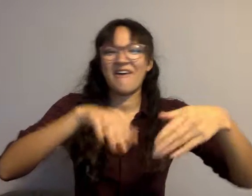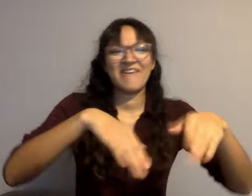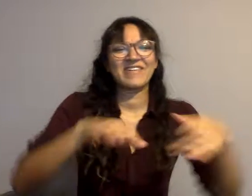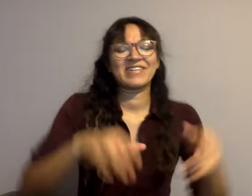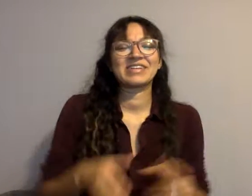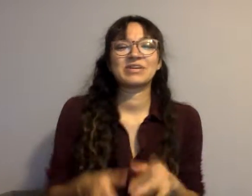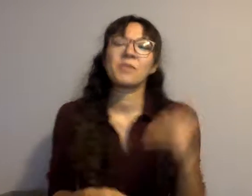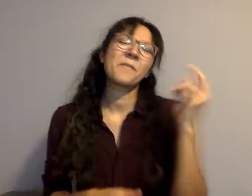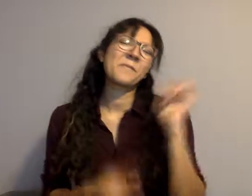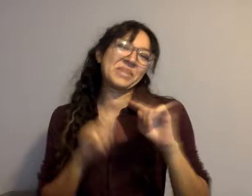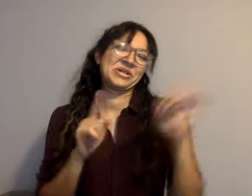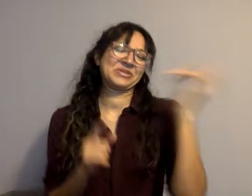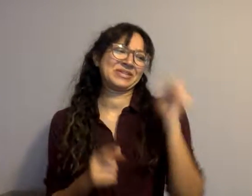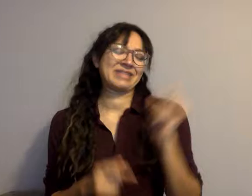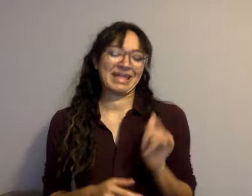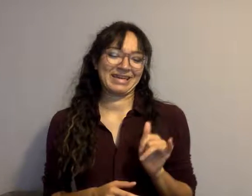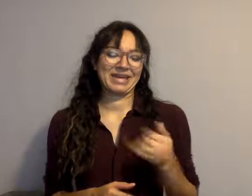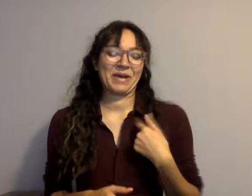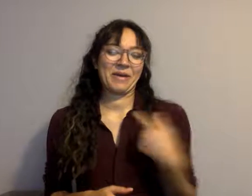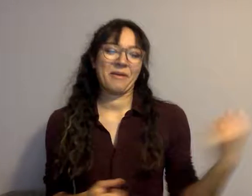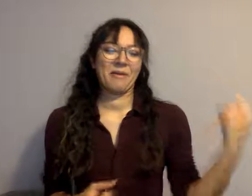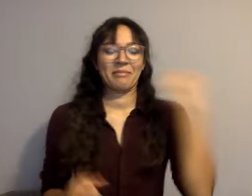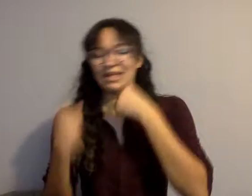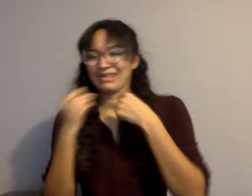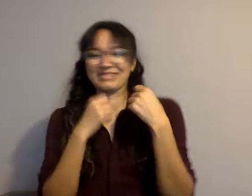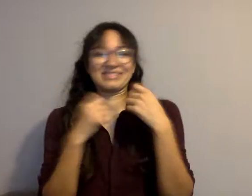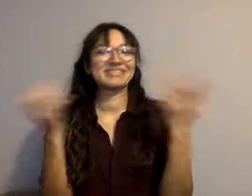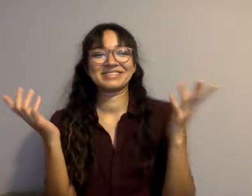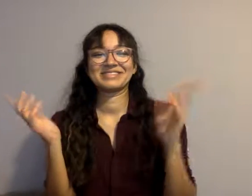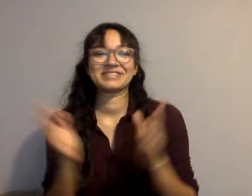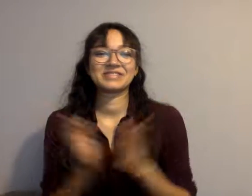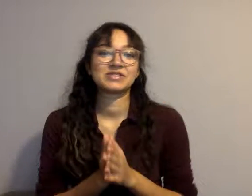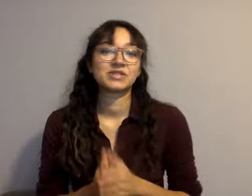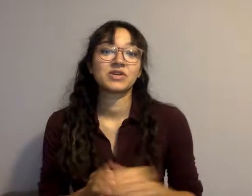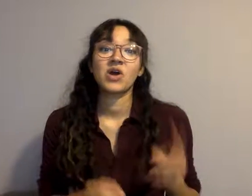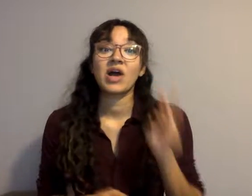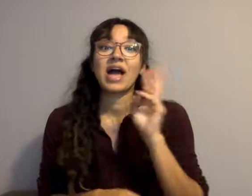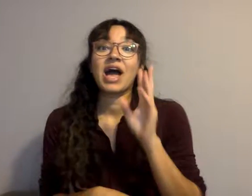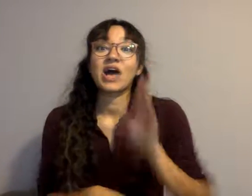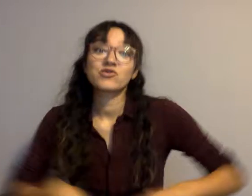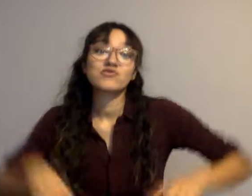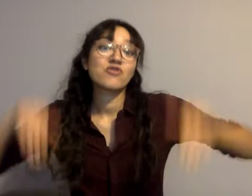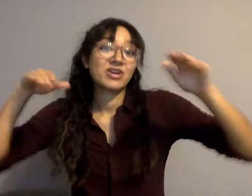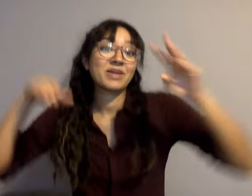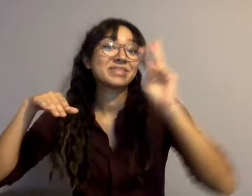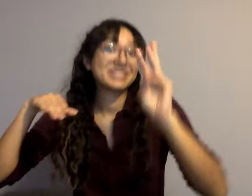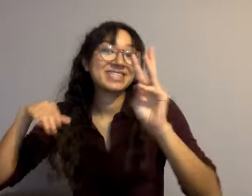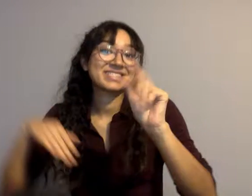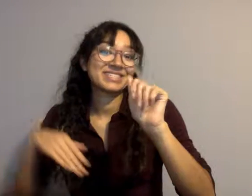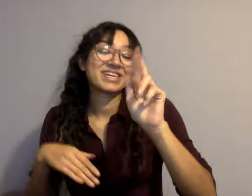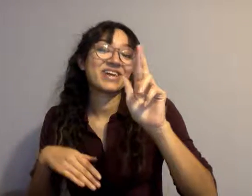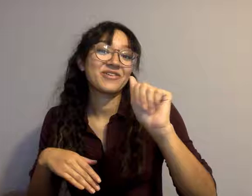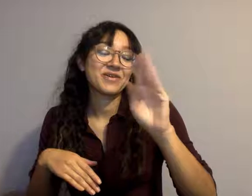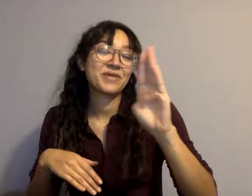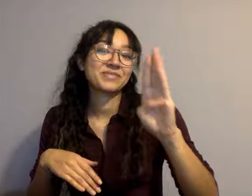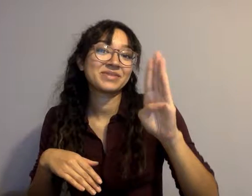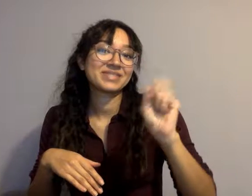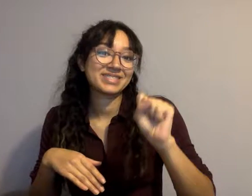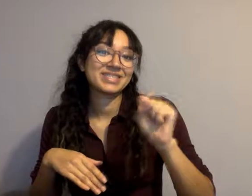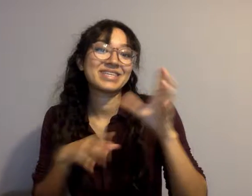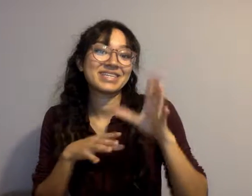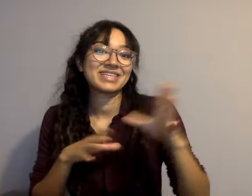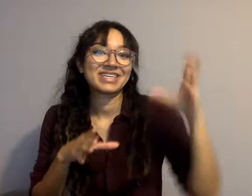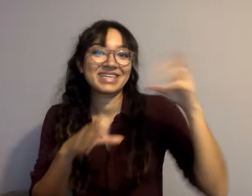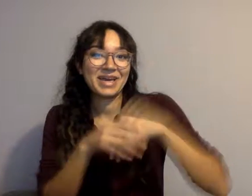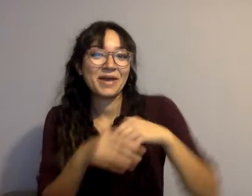Growing up, there were only 6 Arabs in my town, and they were all my family. Now there are 20 Arabs in town,